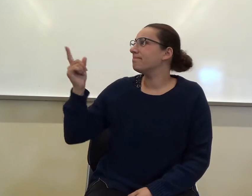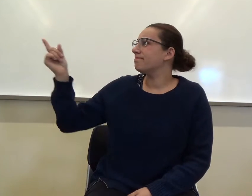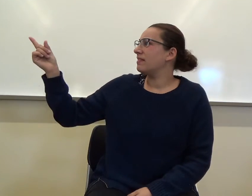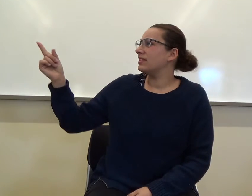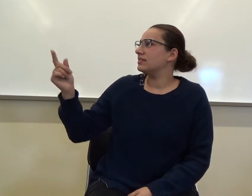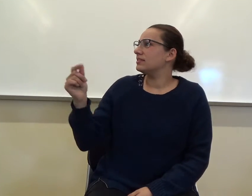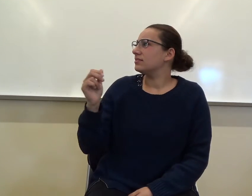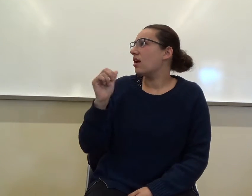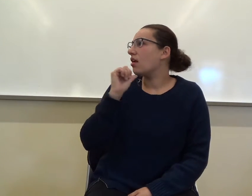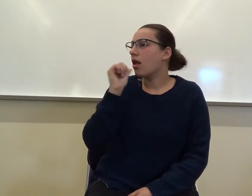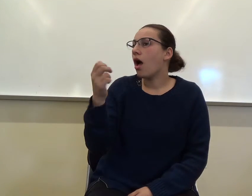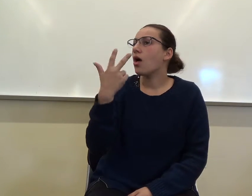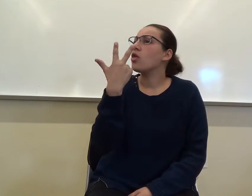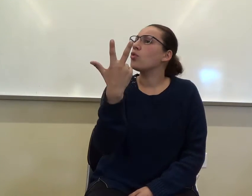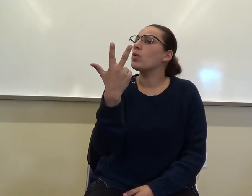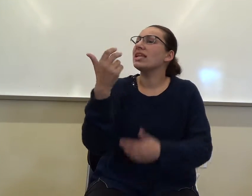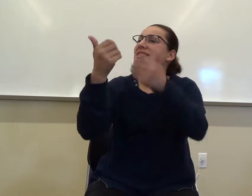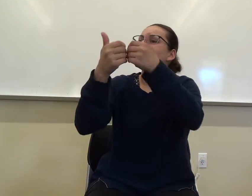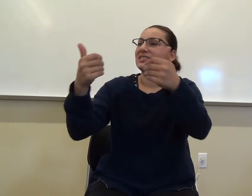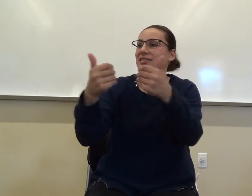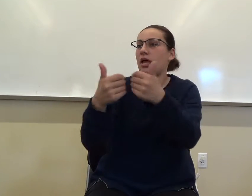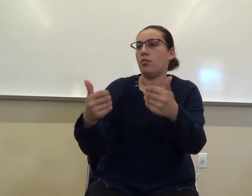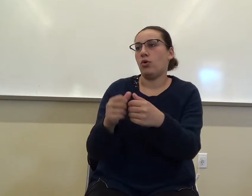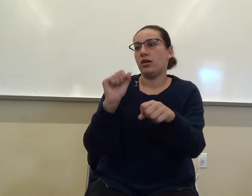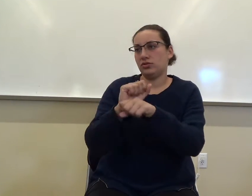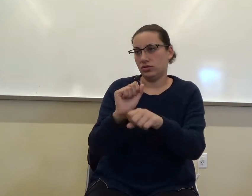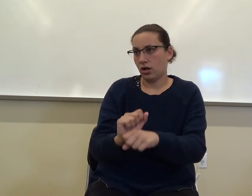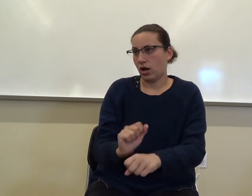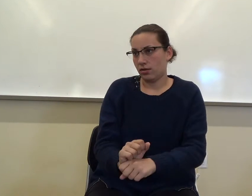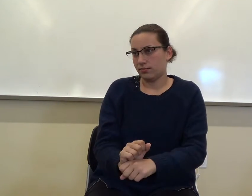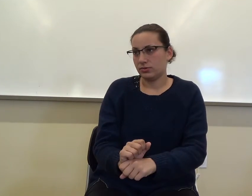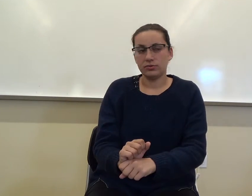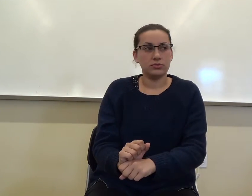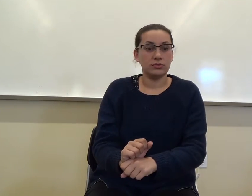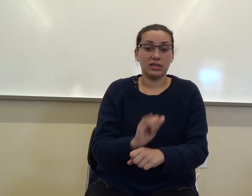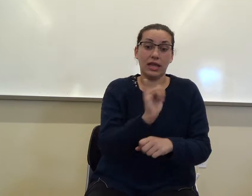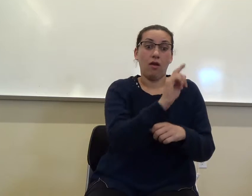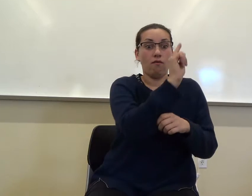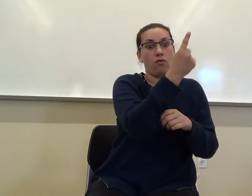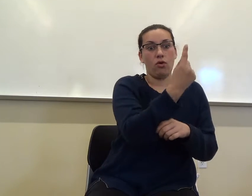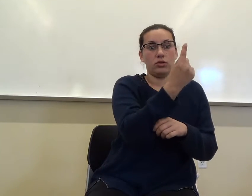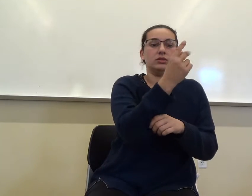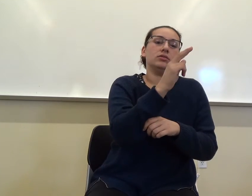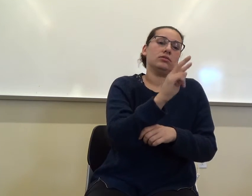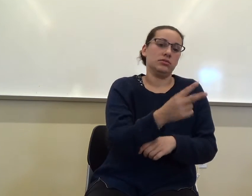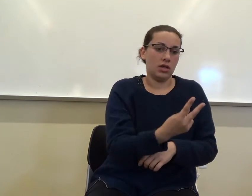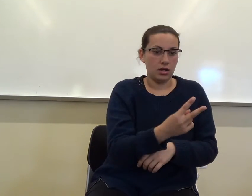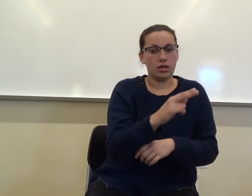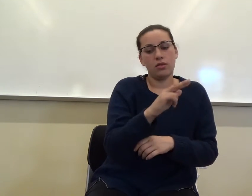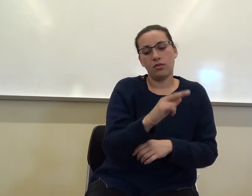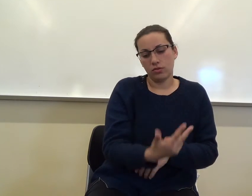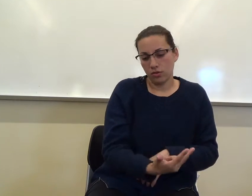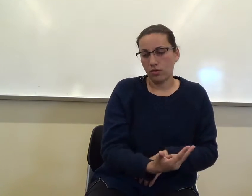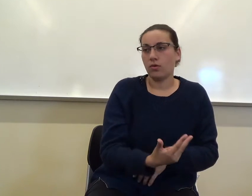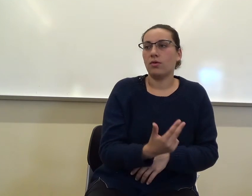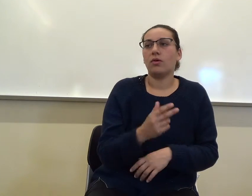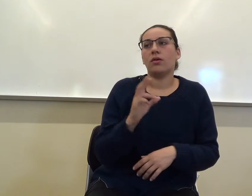three separate chores. Doing this, then doing this, especially this part, and then doing